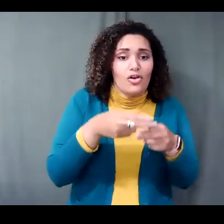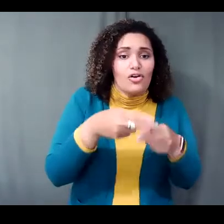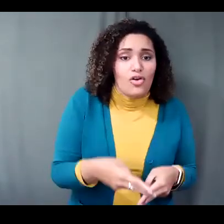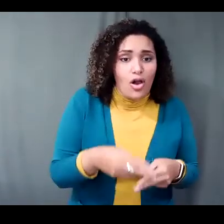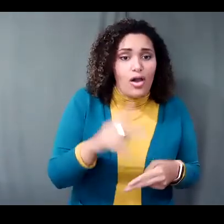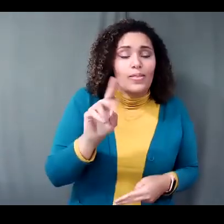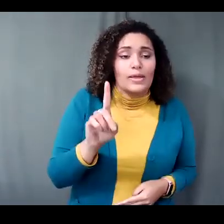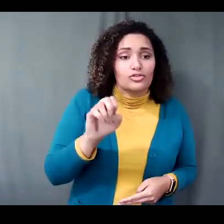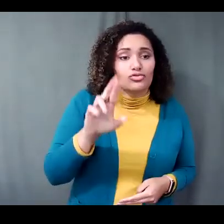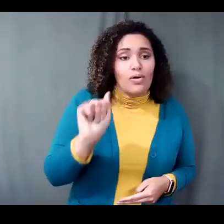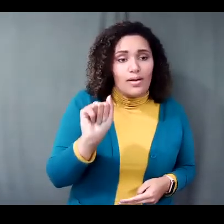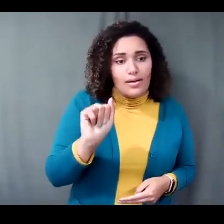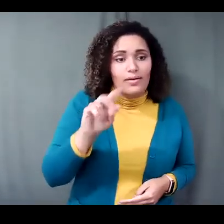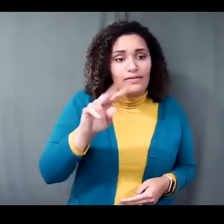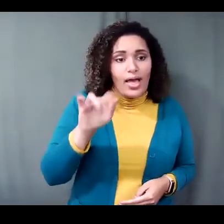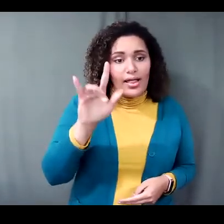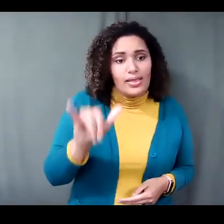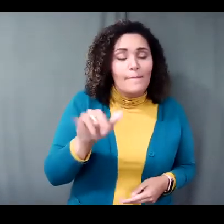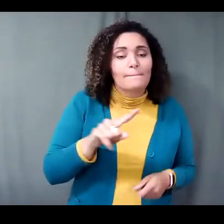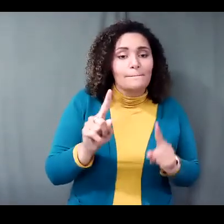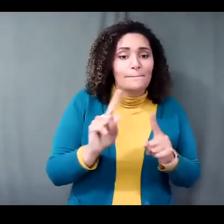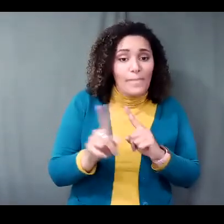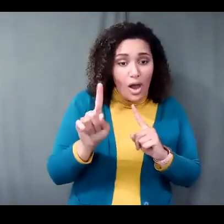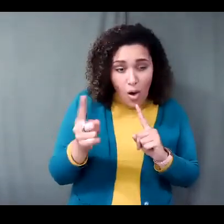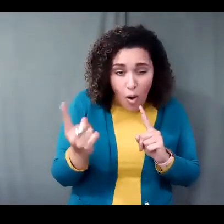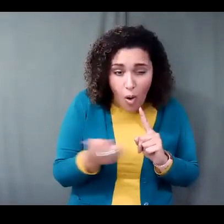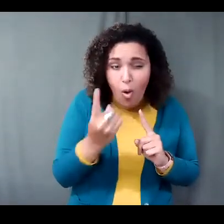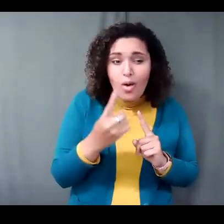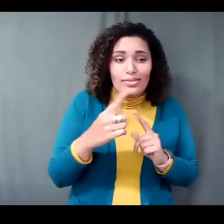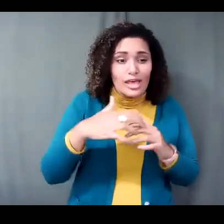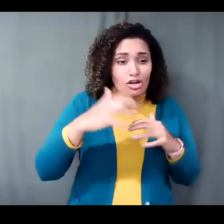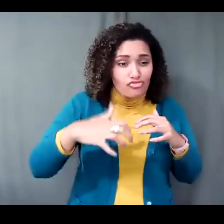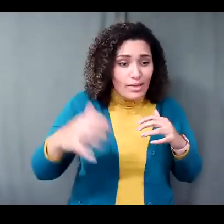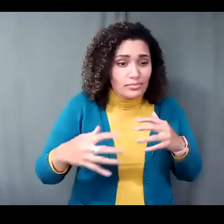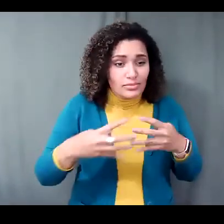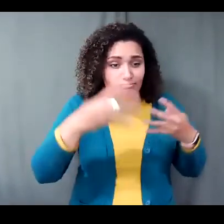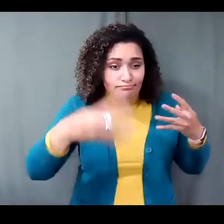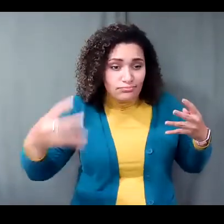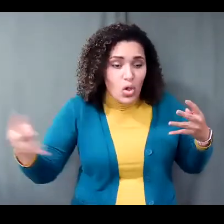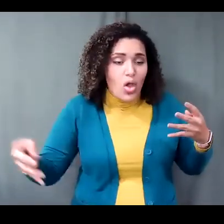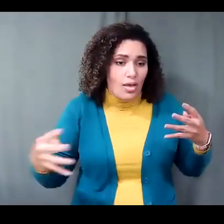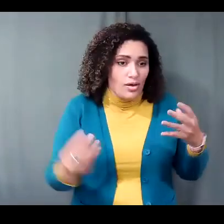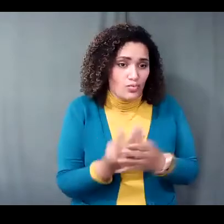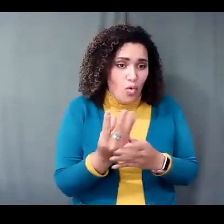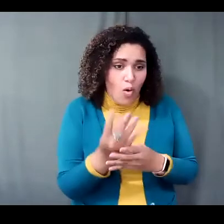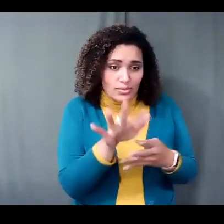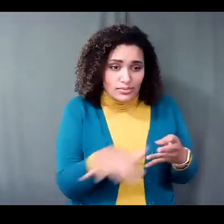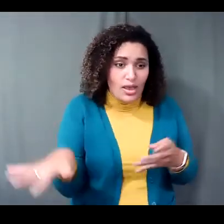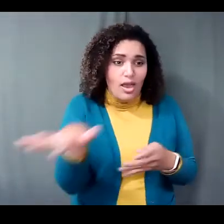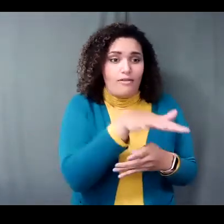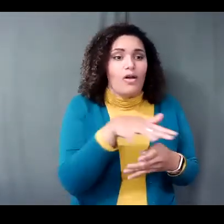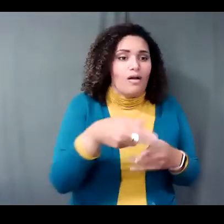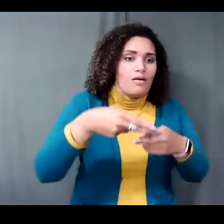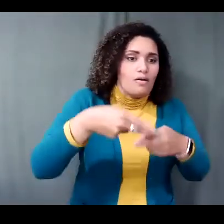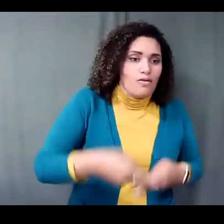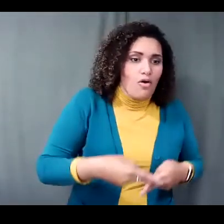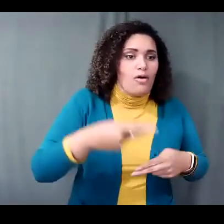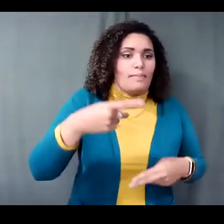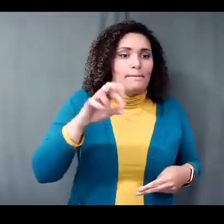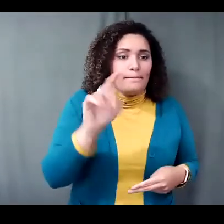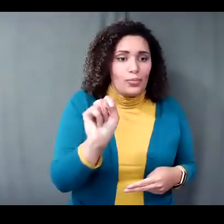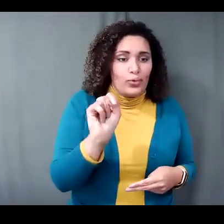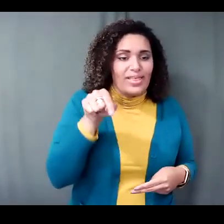Valley, but he said only grapes grown in this particular area can be called ports. And that was the first kind of iteration of